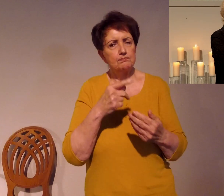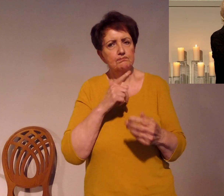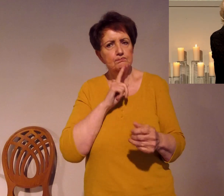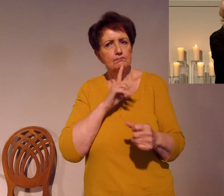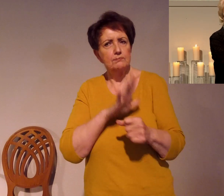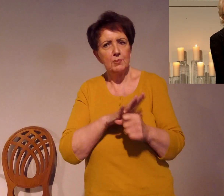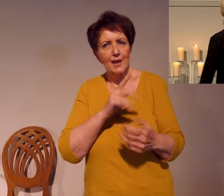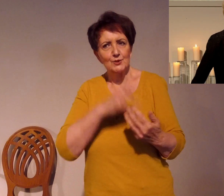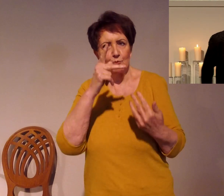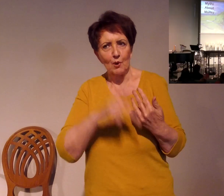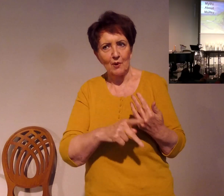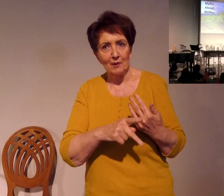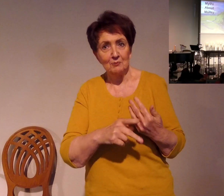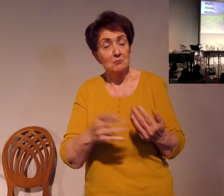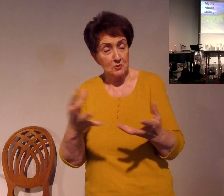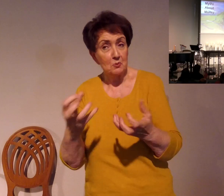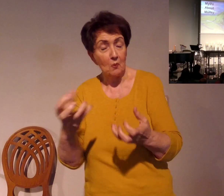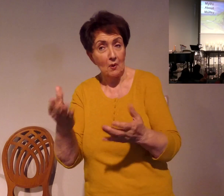money.